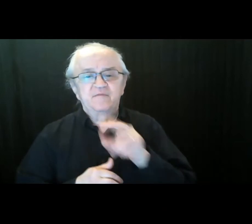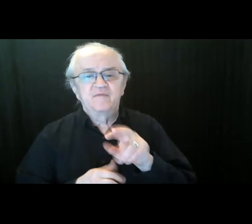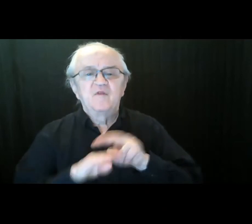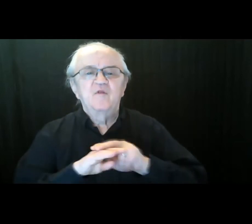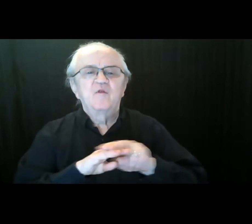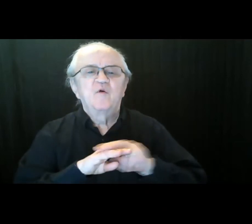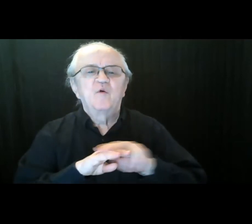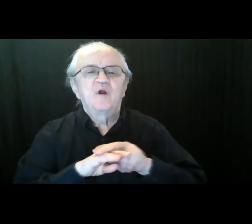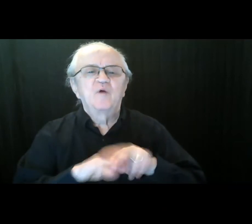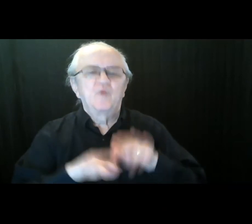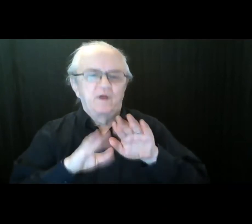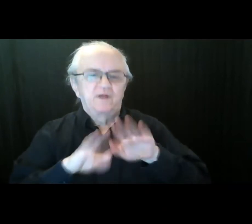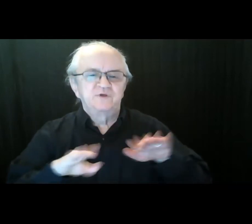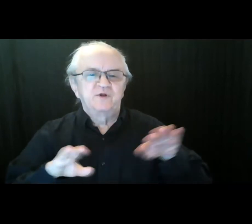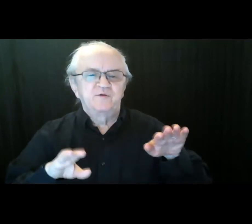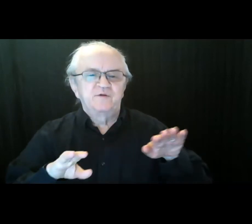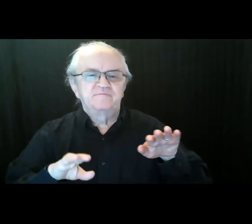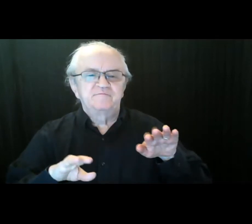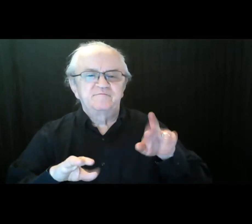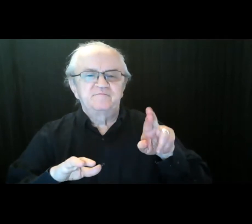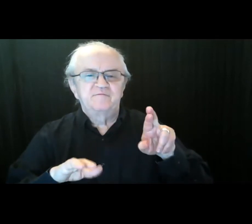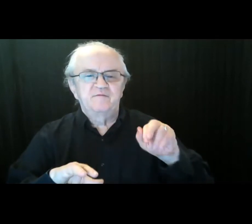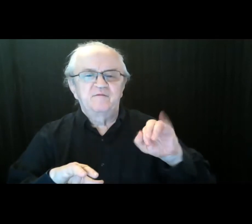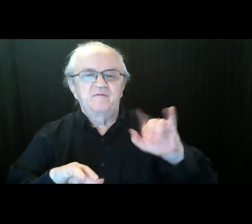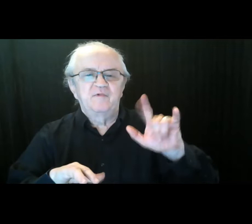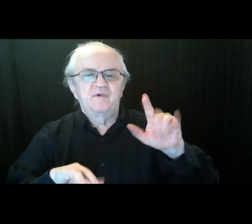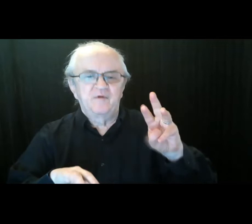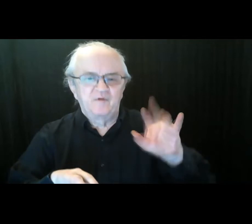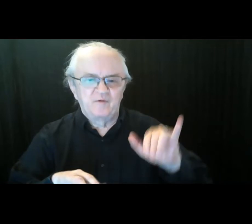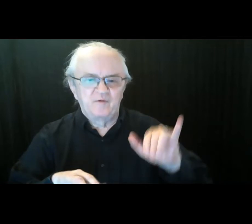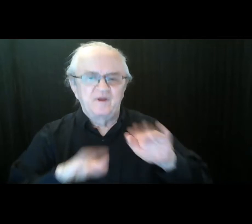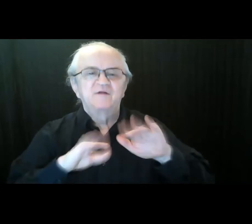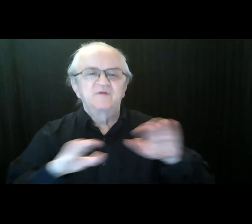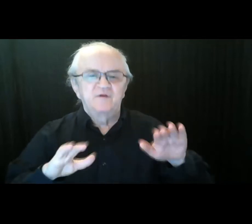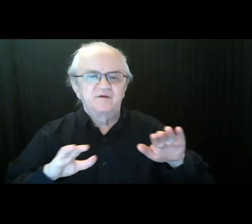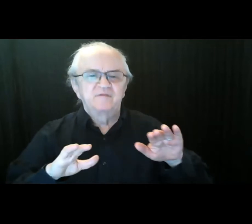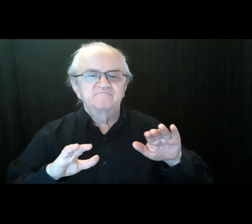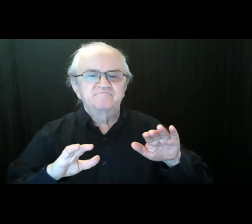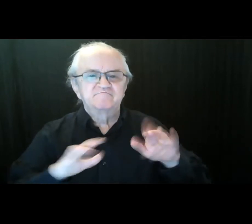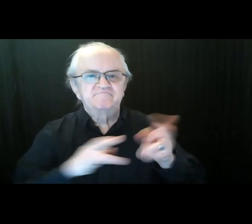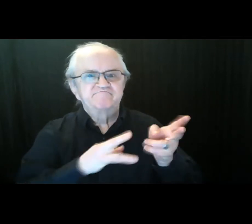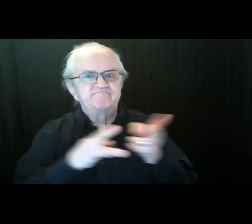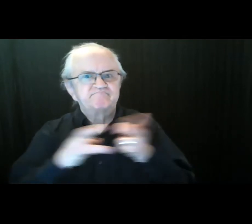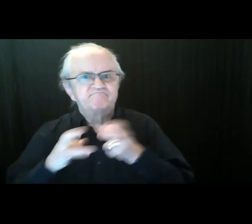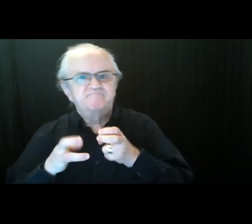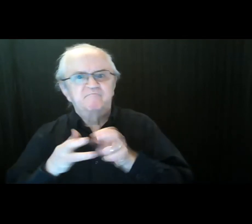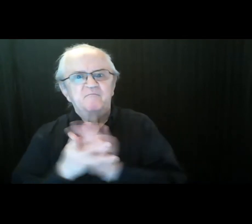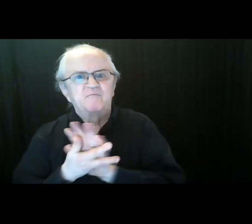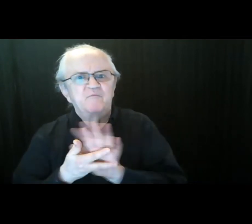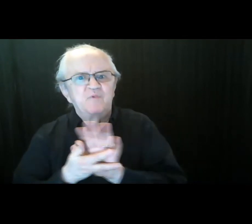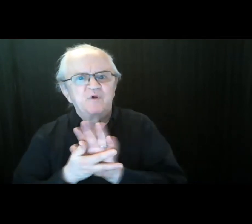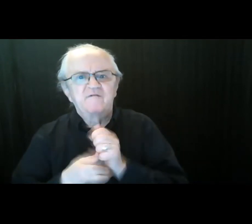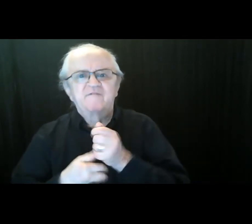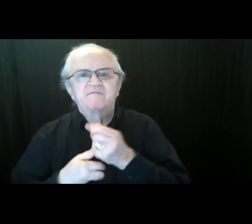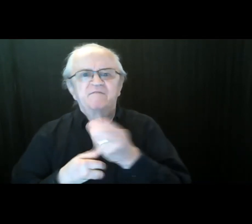just loved The Railway Children, and some of you will know that one because it was made into a movie, in fact, several times, I think.